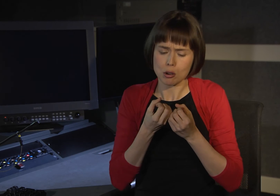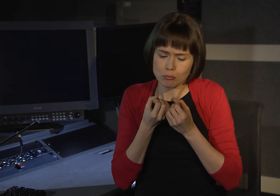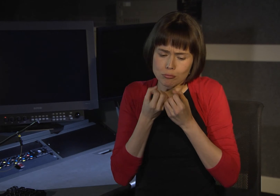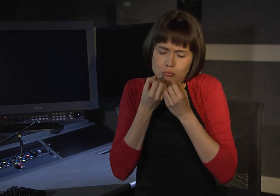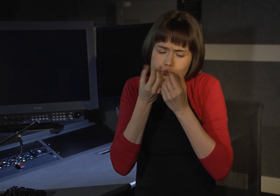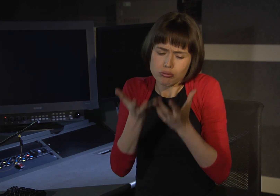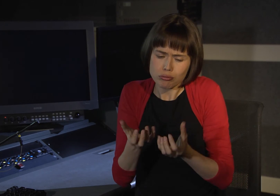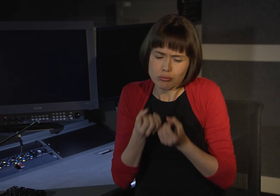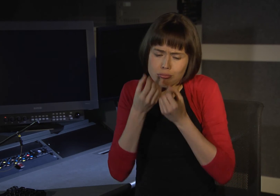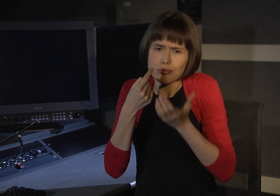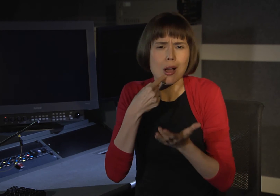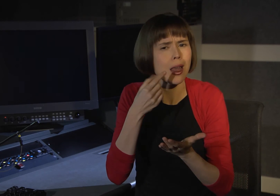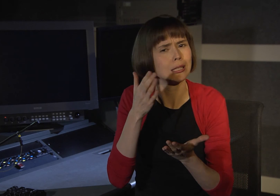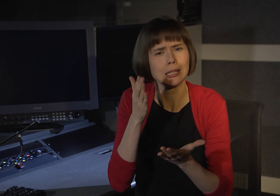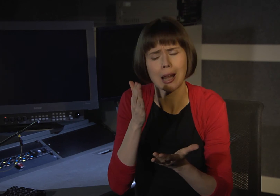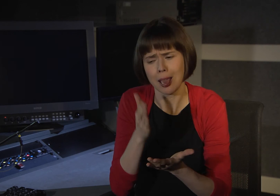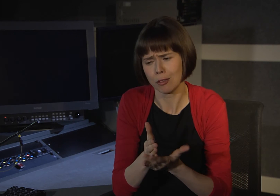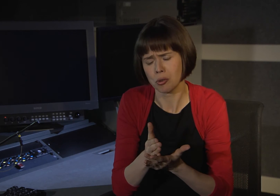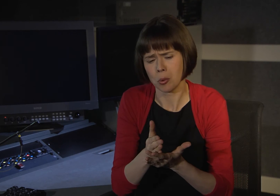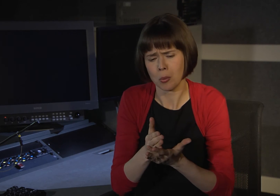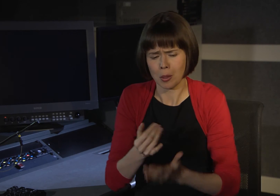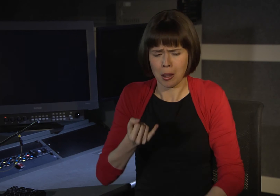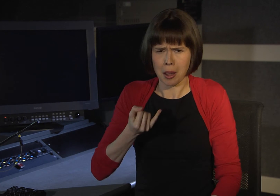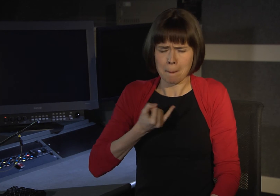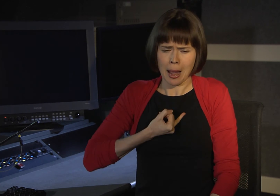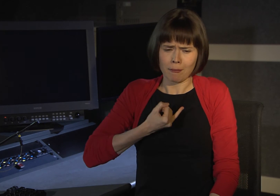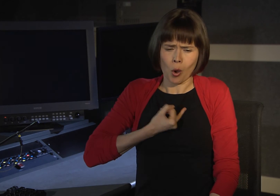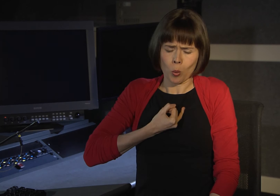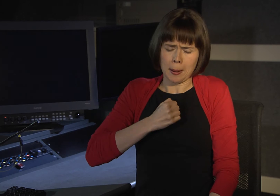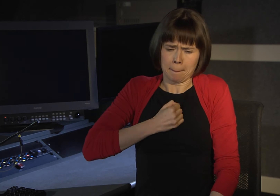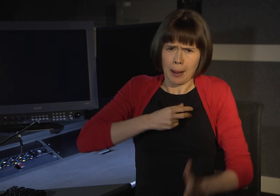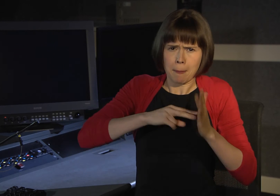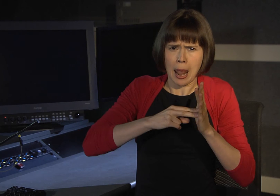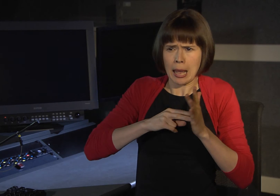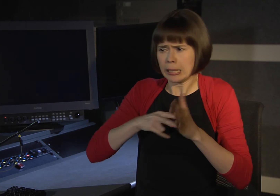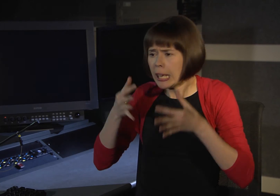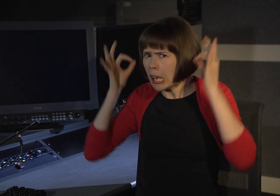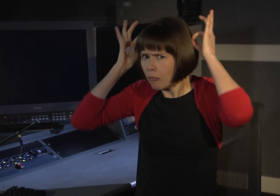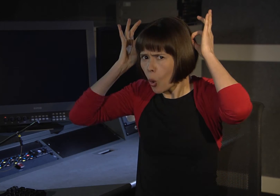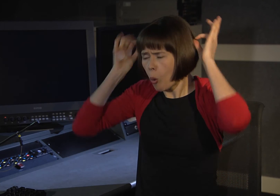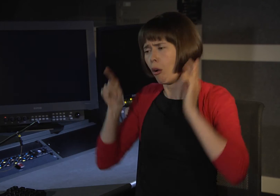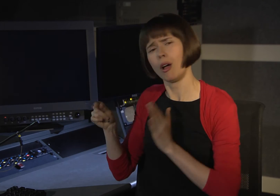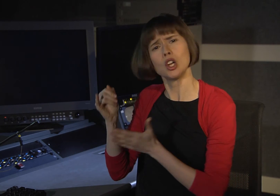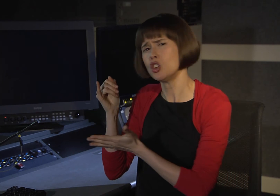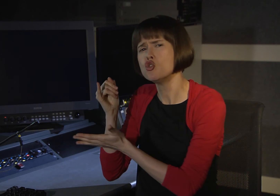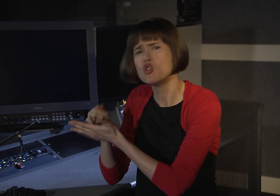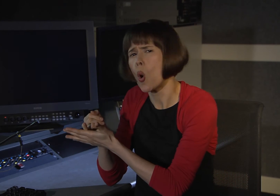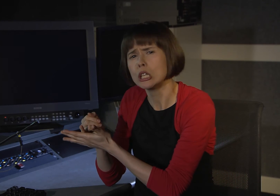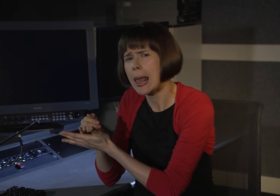Borachio then confesses. He tells the truth that it was his fault. He was the one that organised the plan, and that